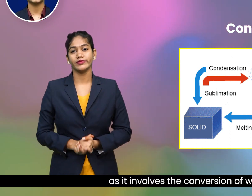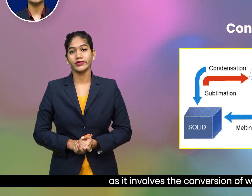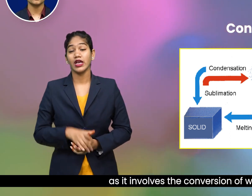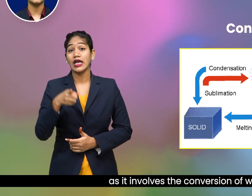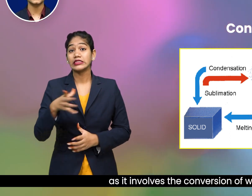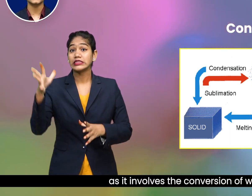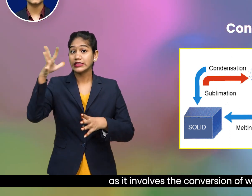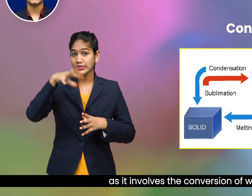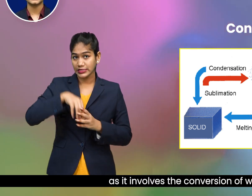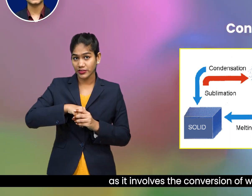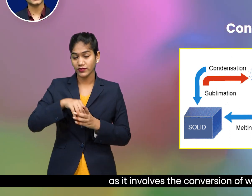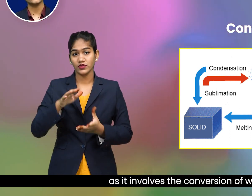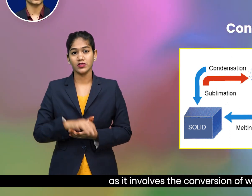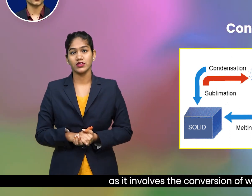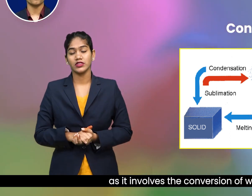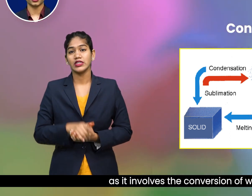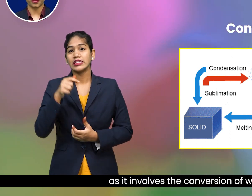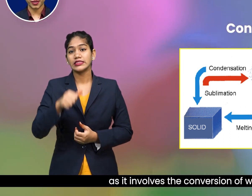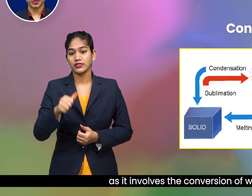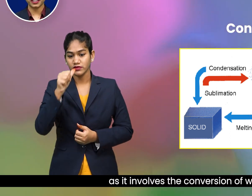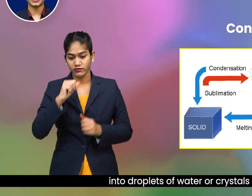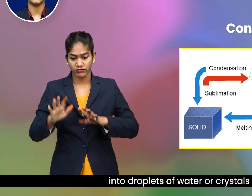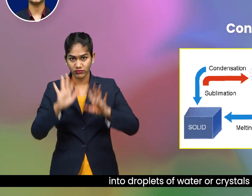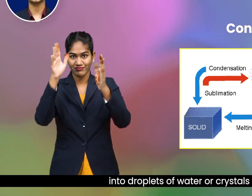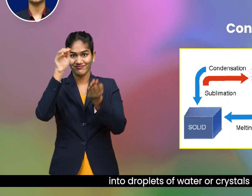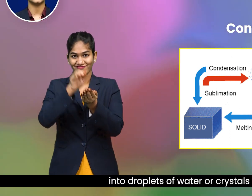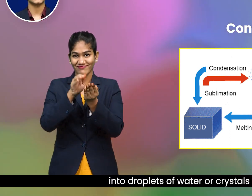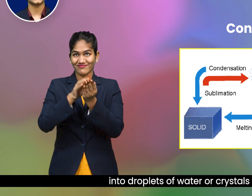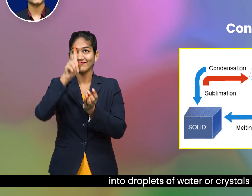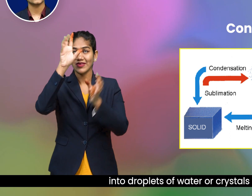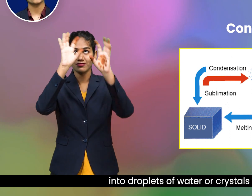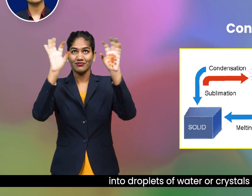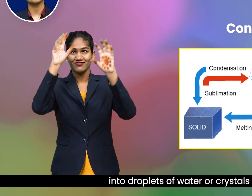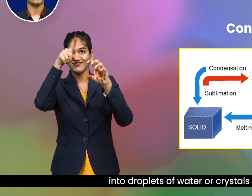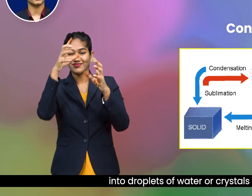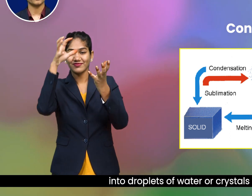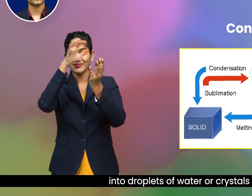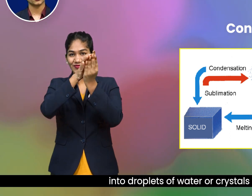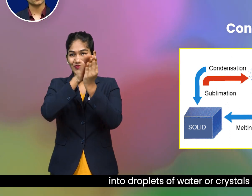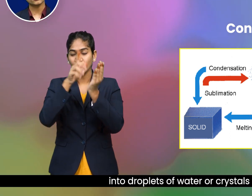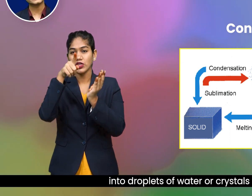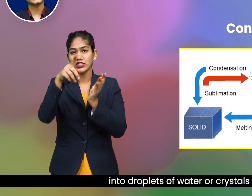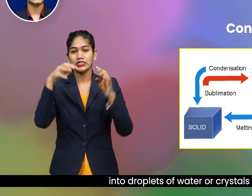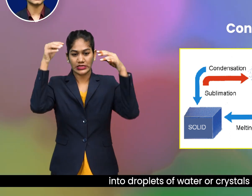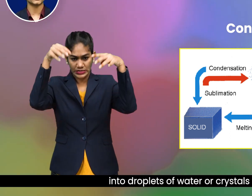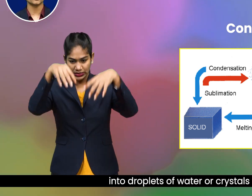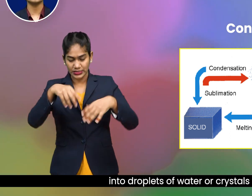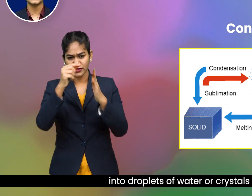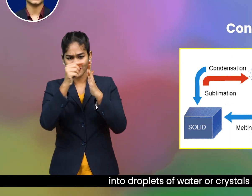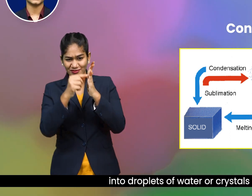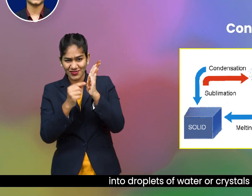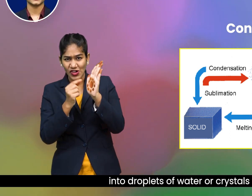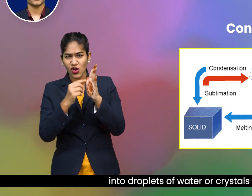as it involves the conversion of water vapor into droplets of water or crystals